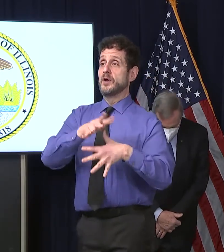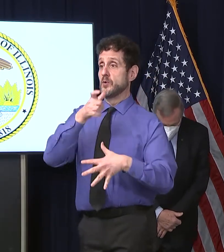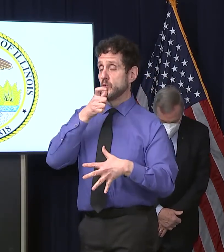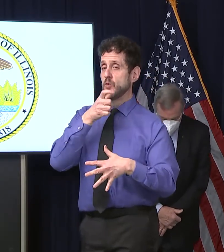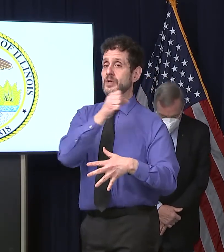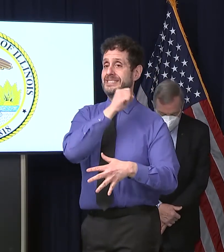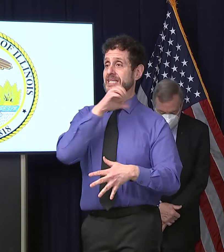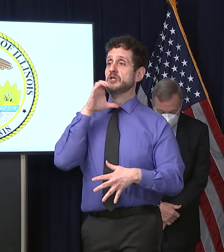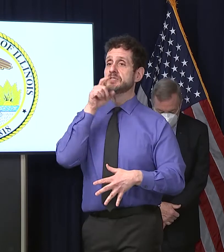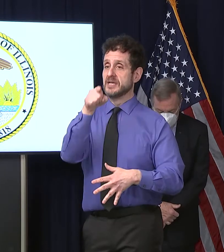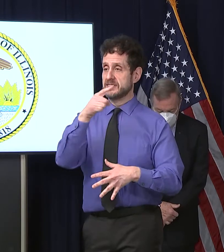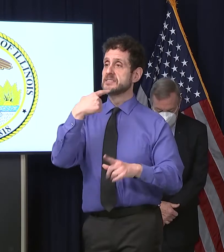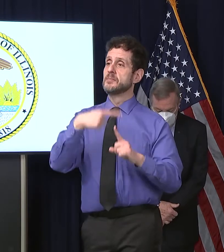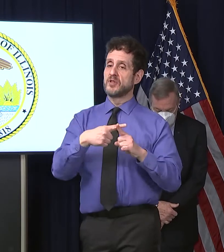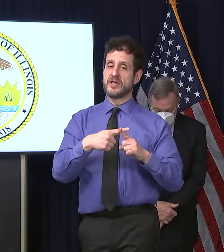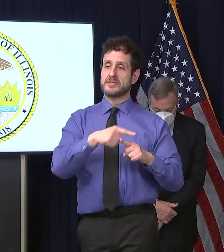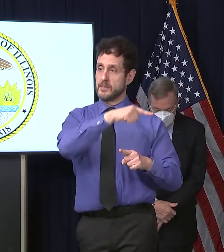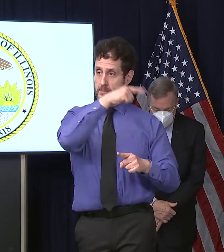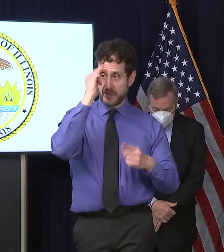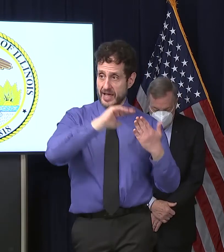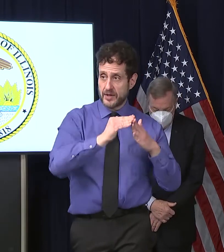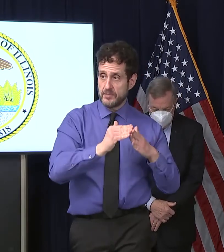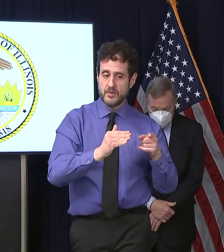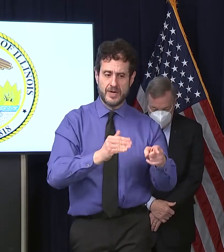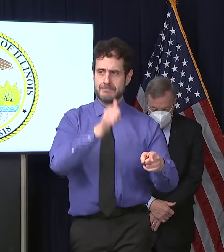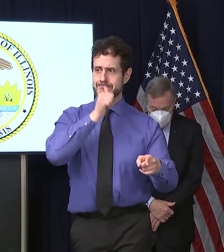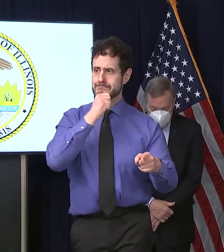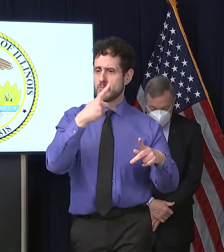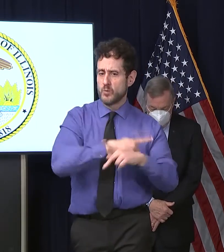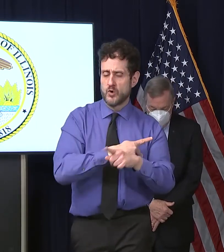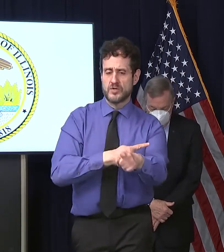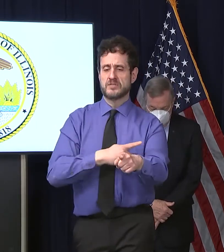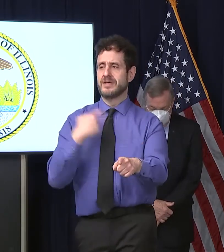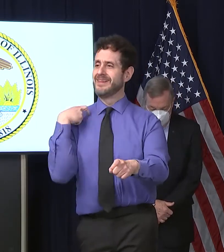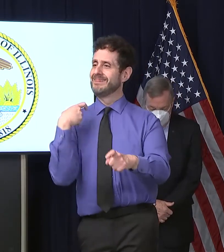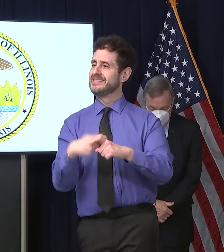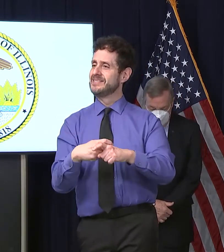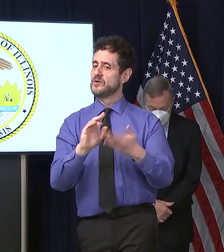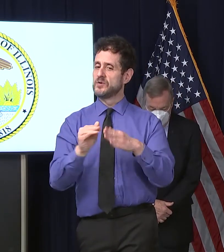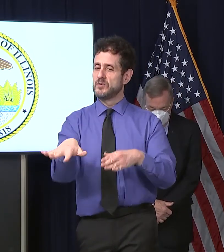that have been most disproportionately impacted by the pandemic.